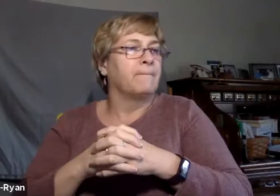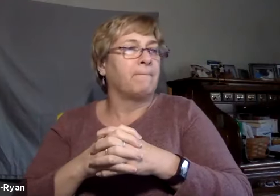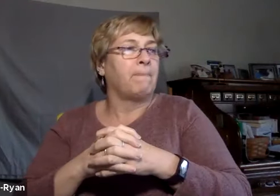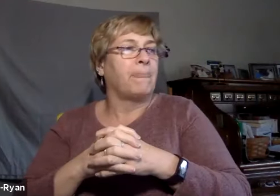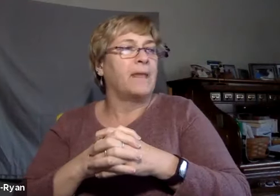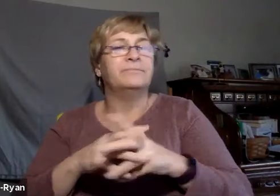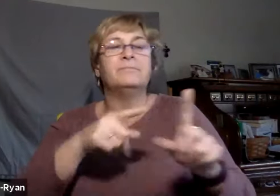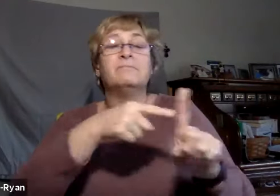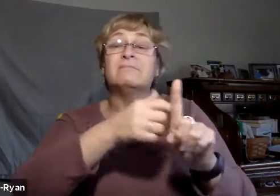hearing people.